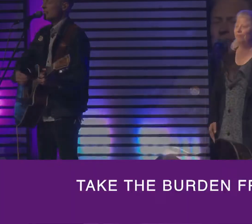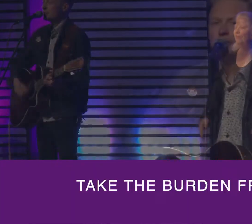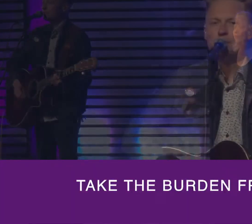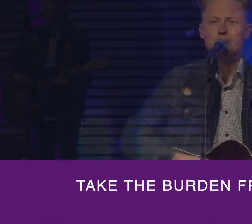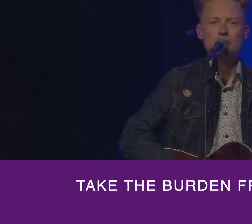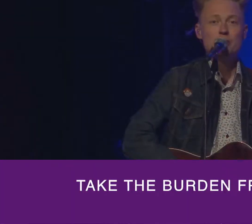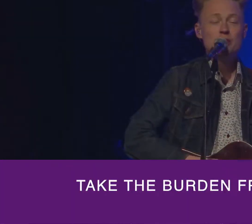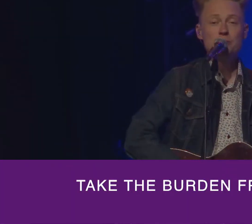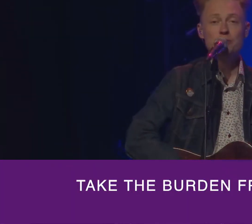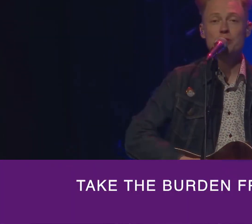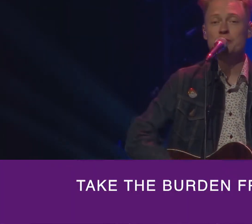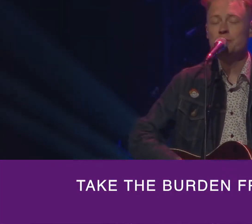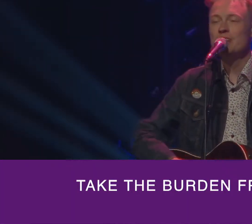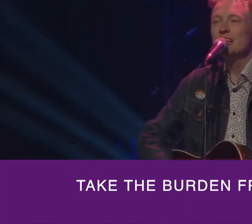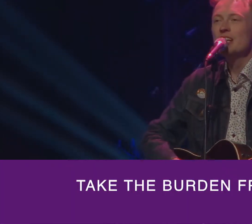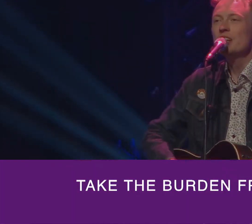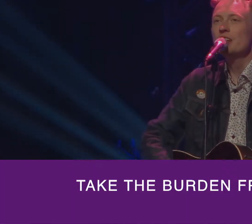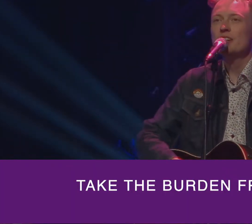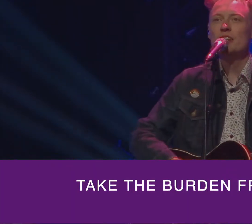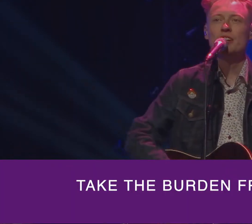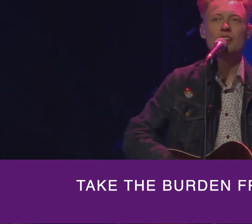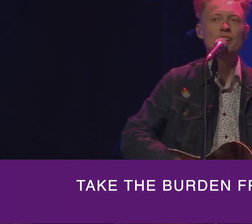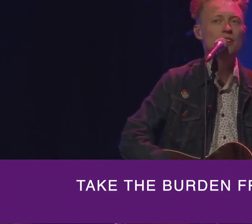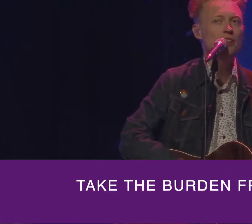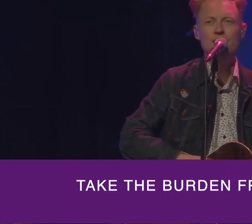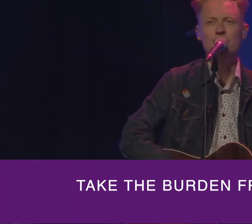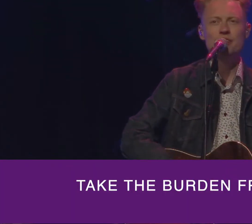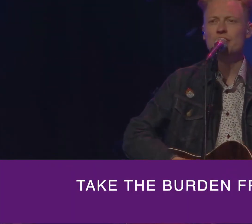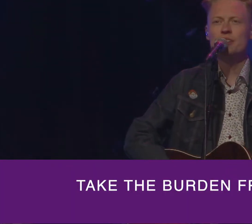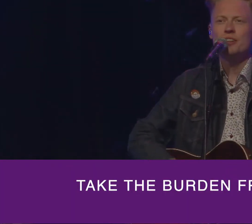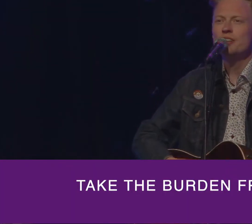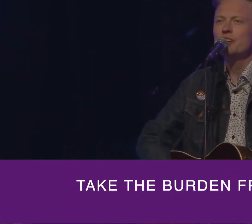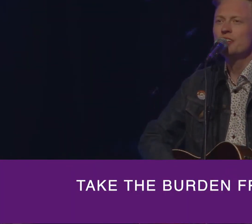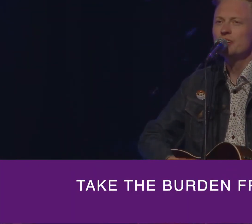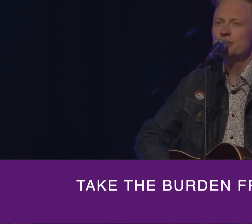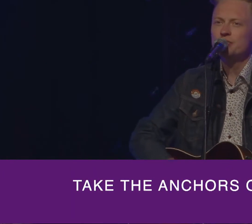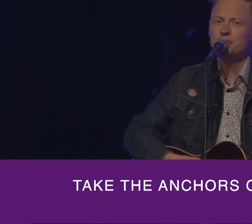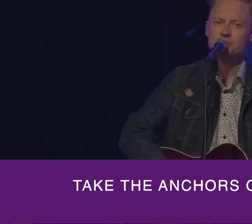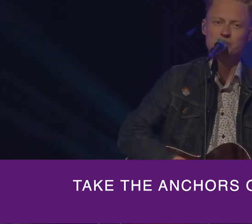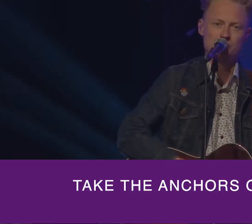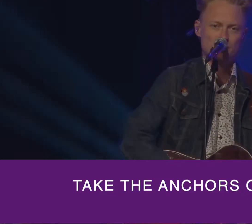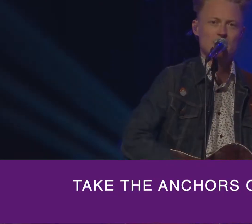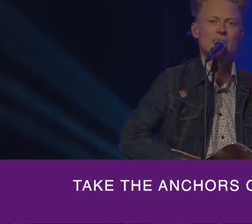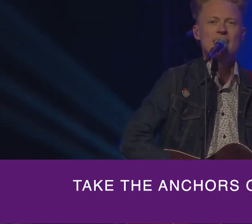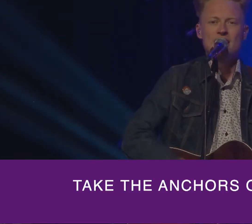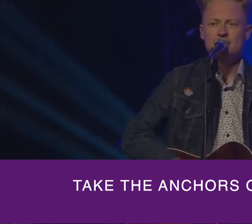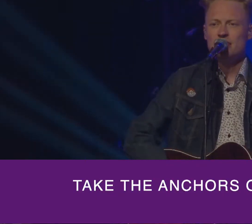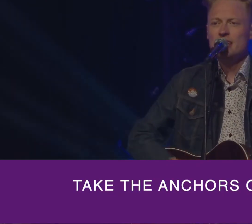Take the burden from my arms.